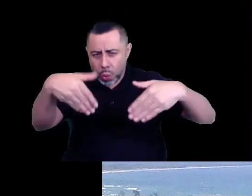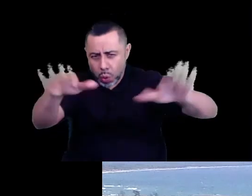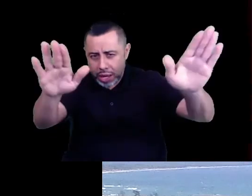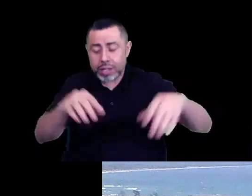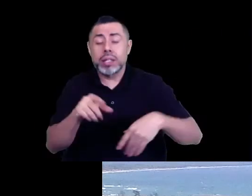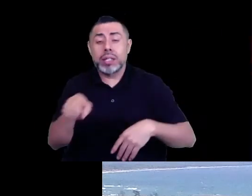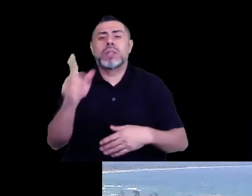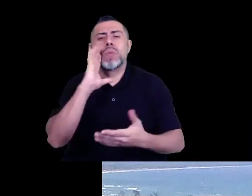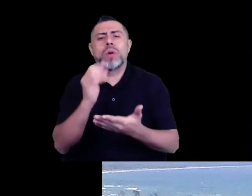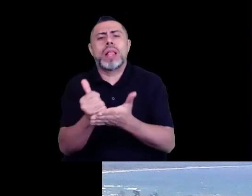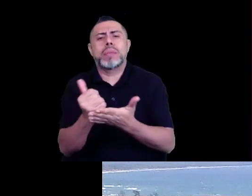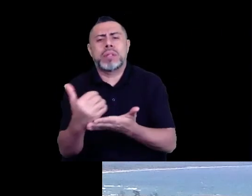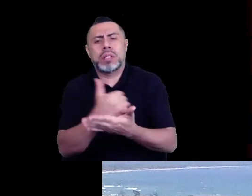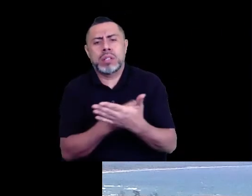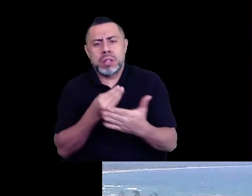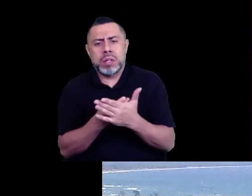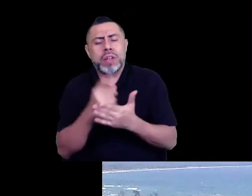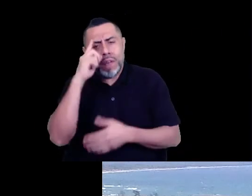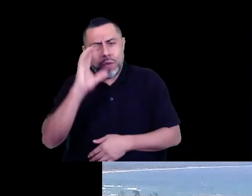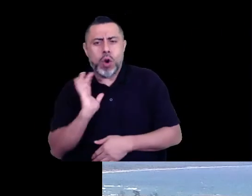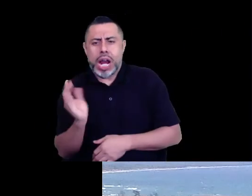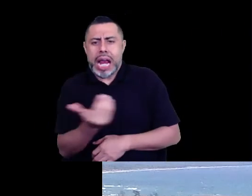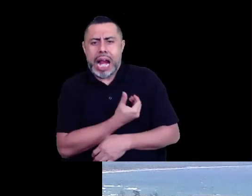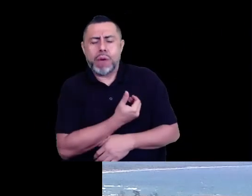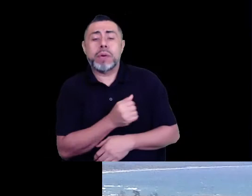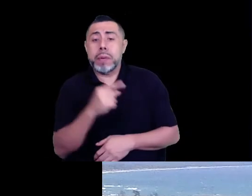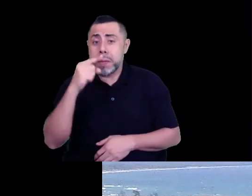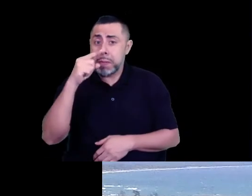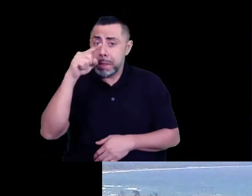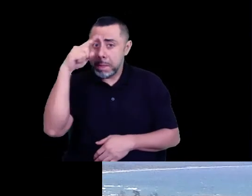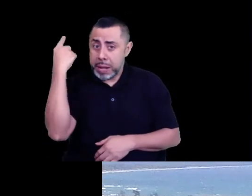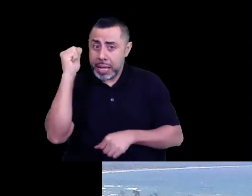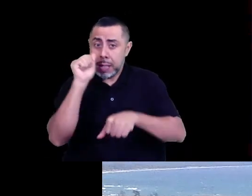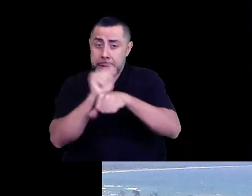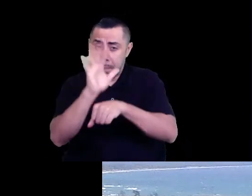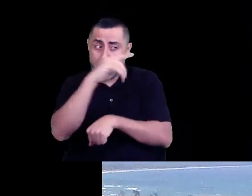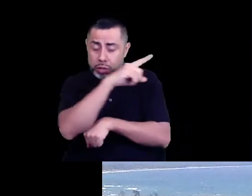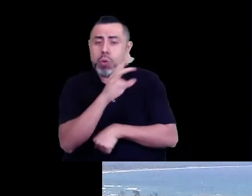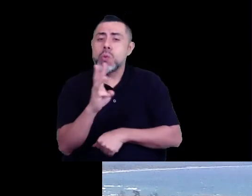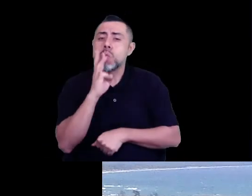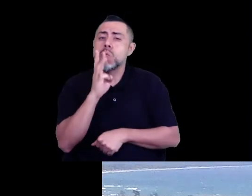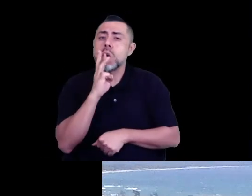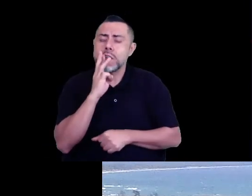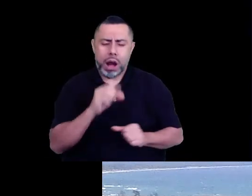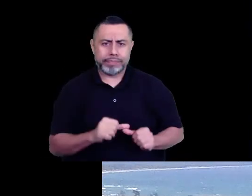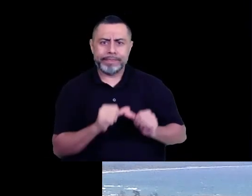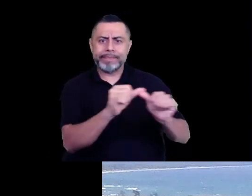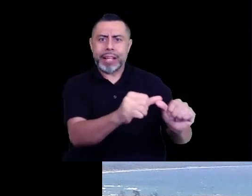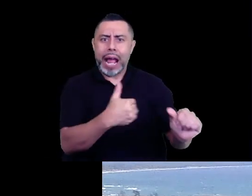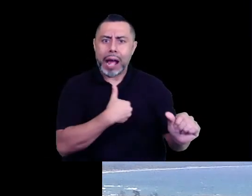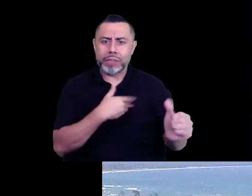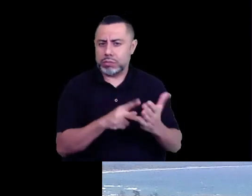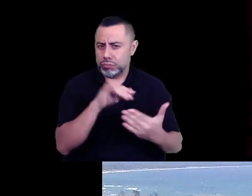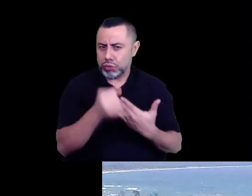Mountain. It's threefold. One is getting the water barrels up there with the hand washing stations, getting to the